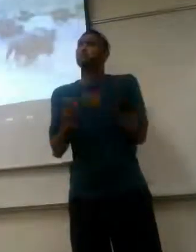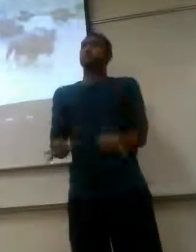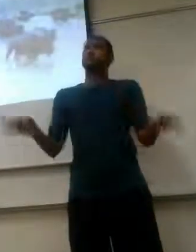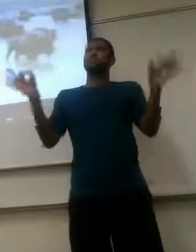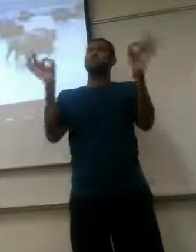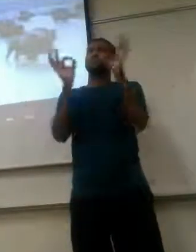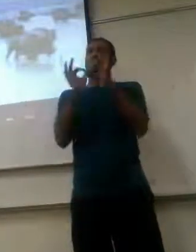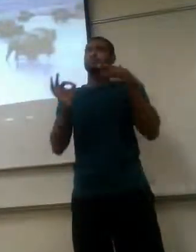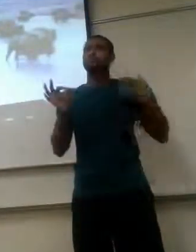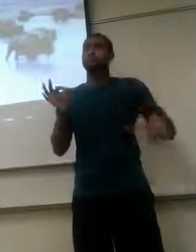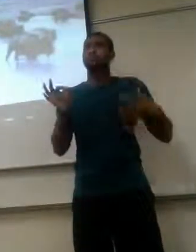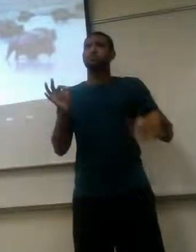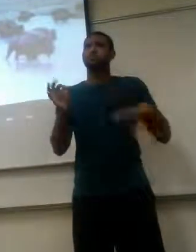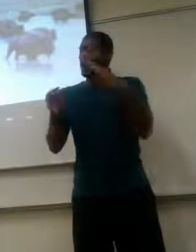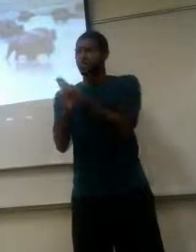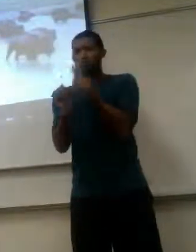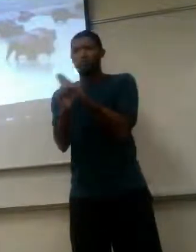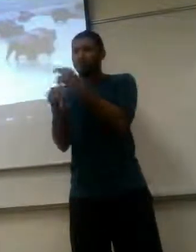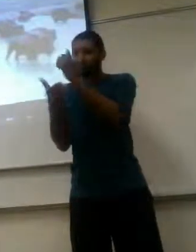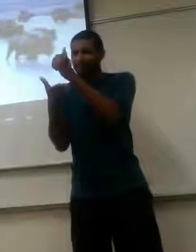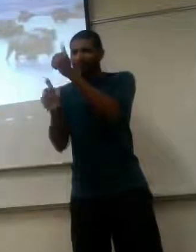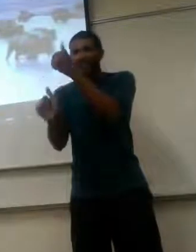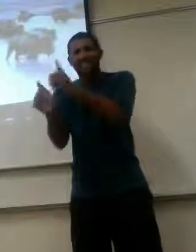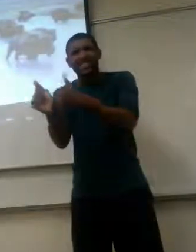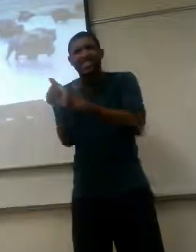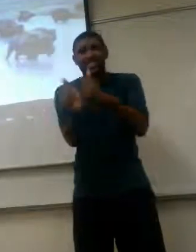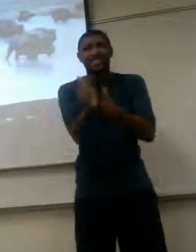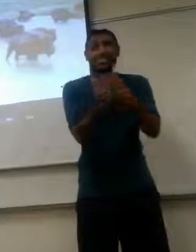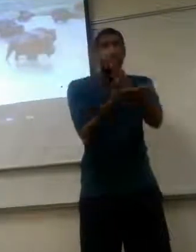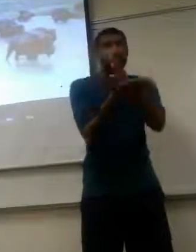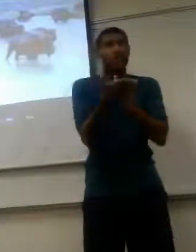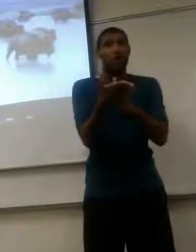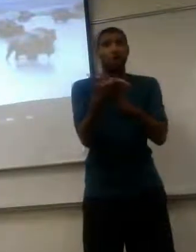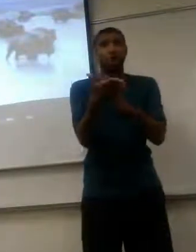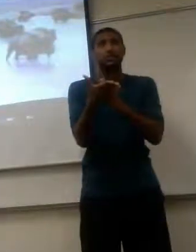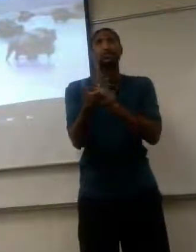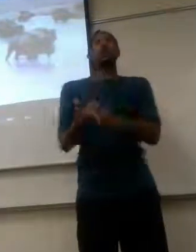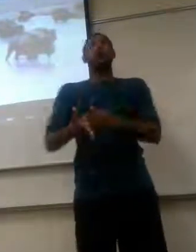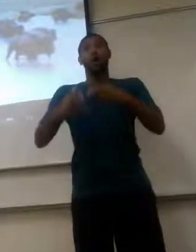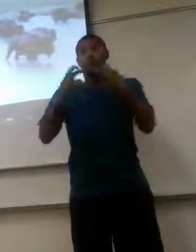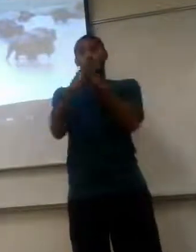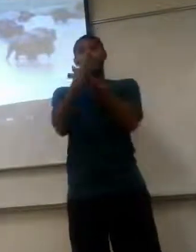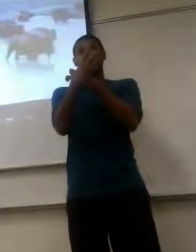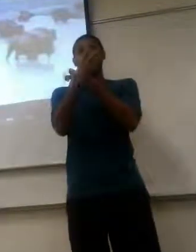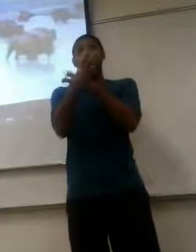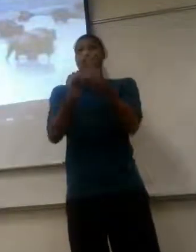Even their bones were used to make knives and awls. Nothing was wasted.